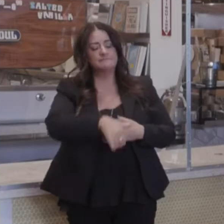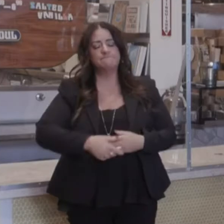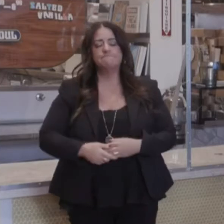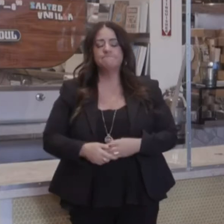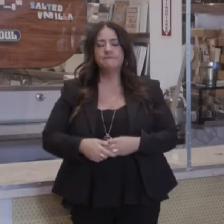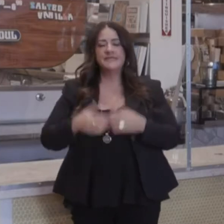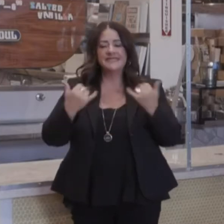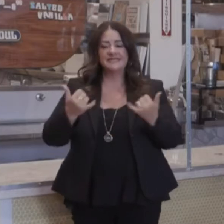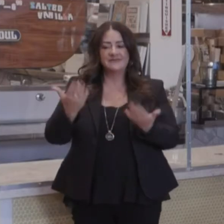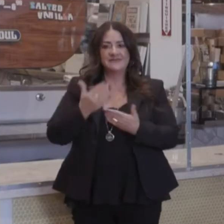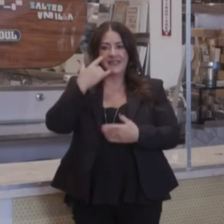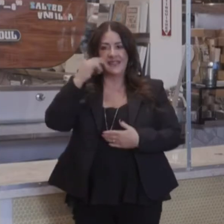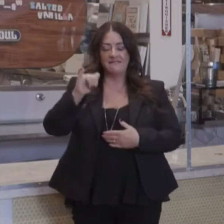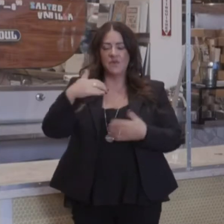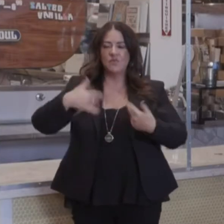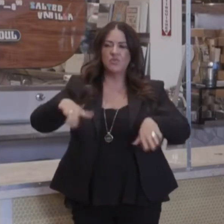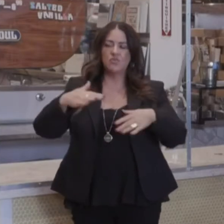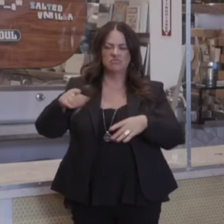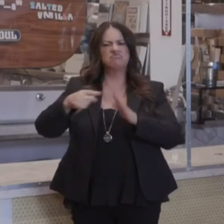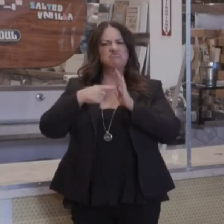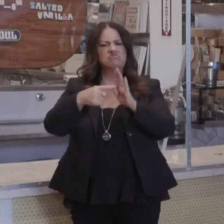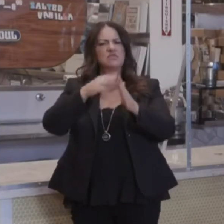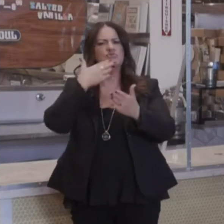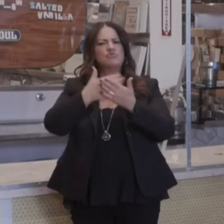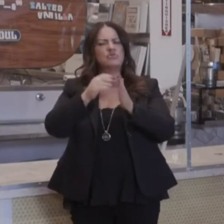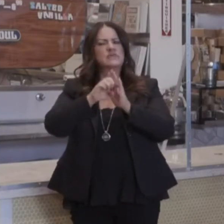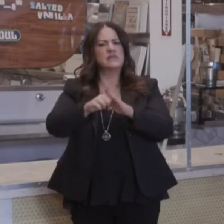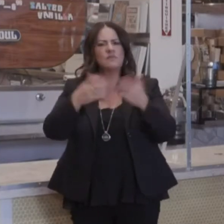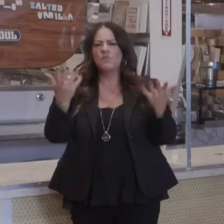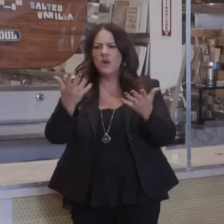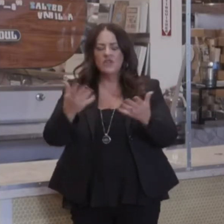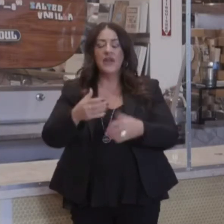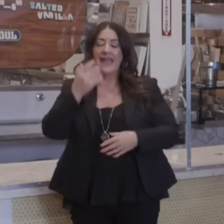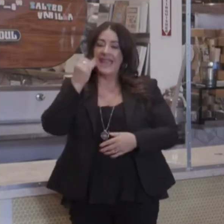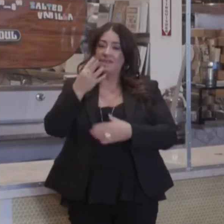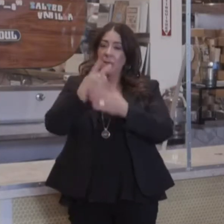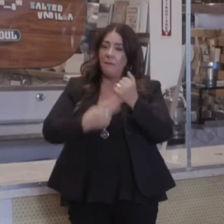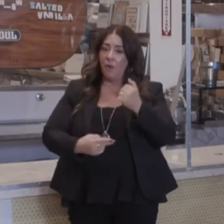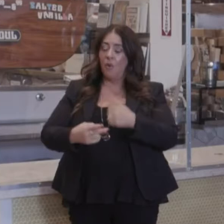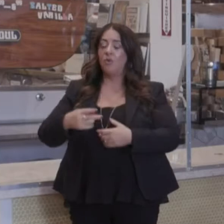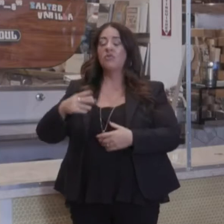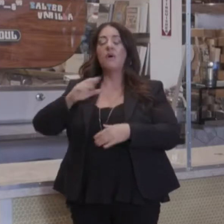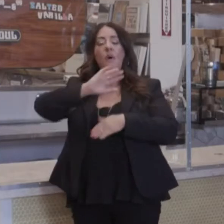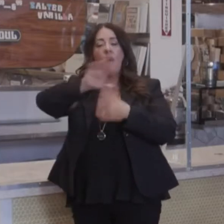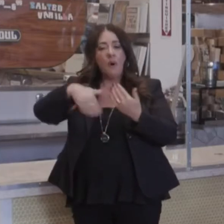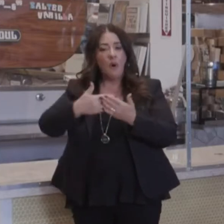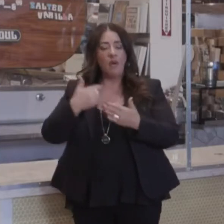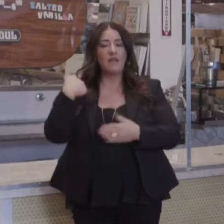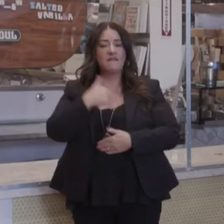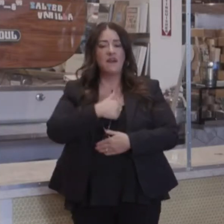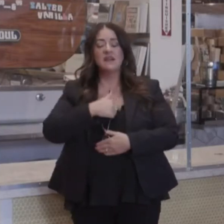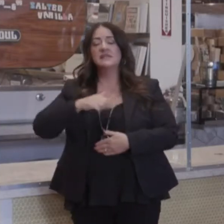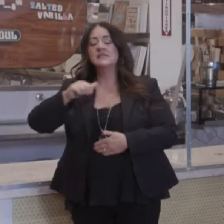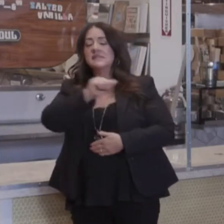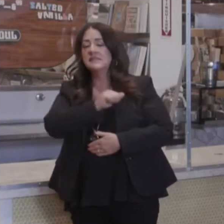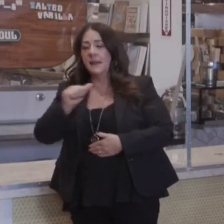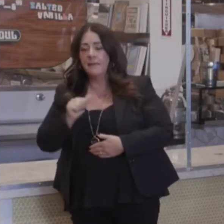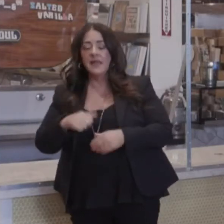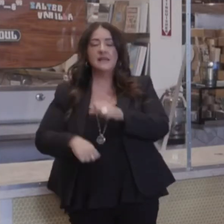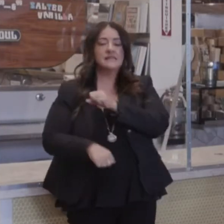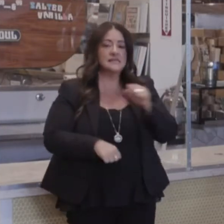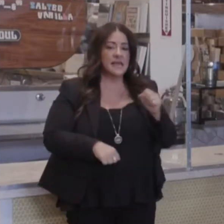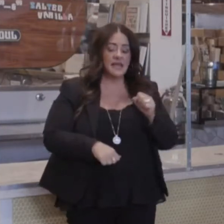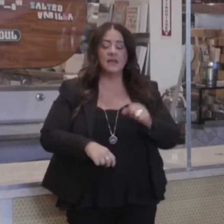California is setting an example of what we can do when Republicans and Democrats come together to find bipartisan solutions. In many ways,